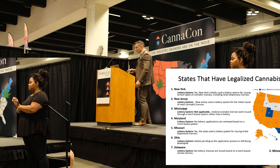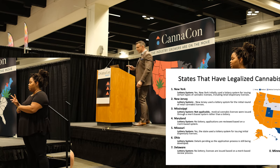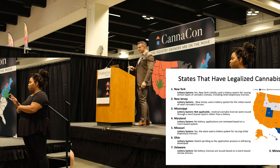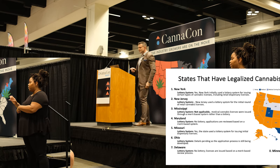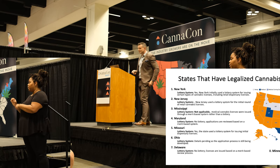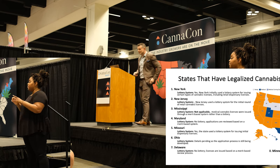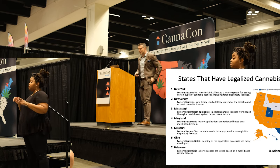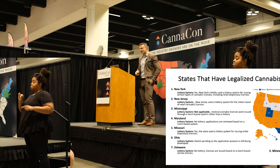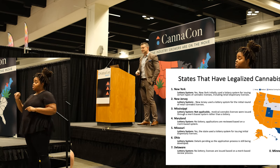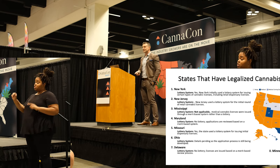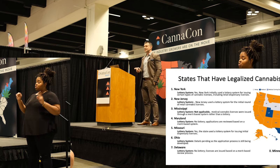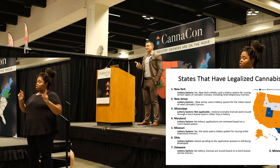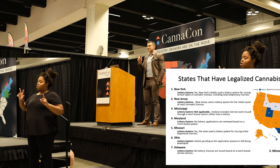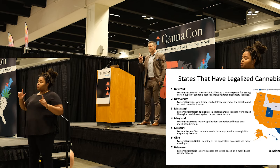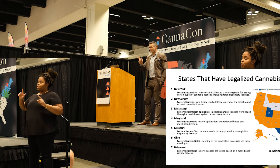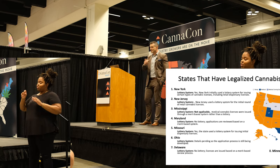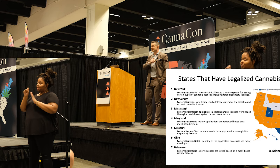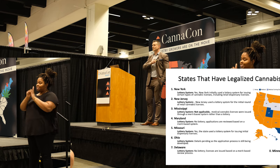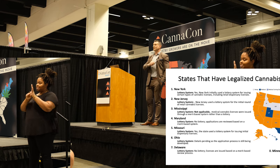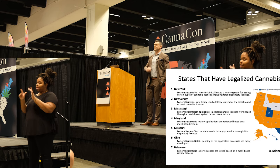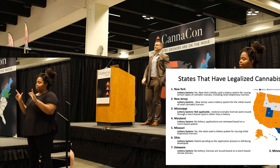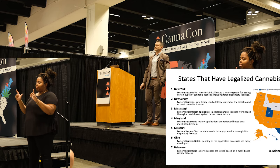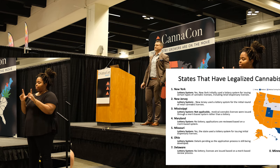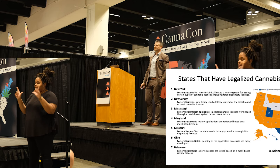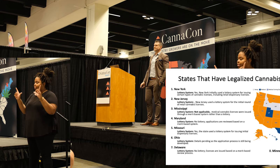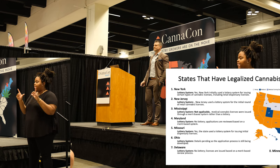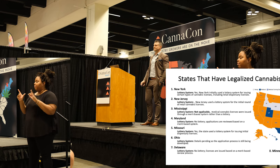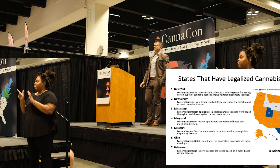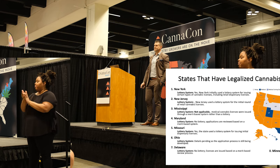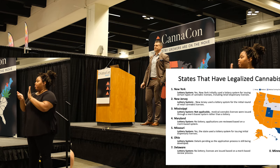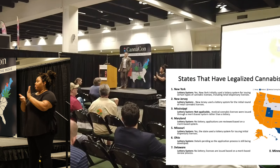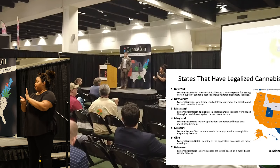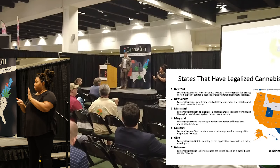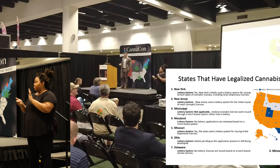again, the 23rd state to legalize, is the hardest of them all.